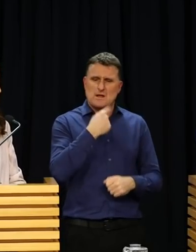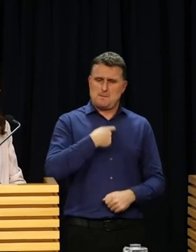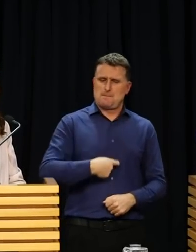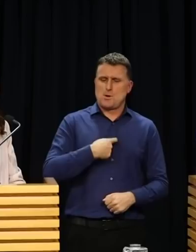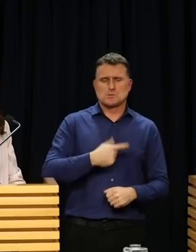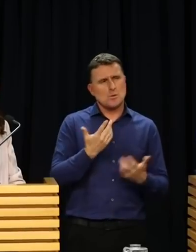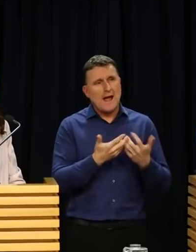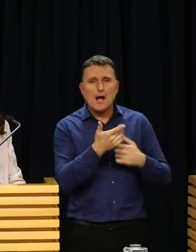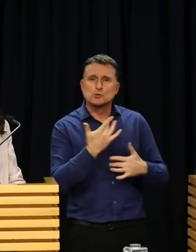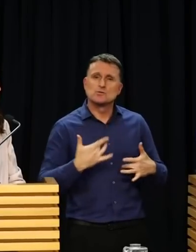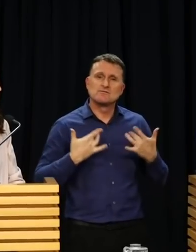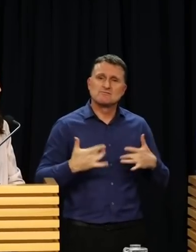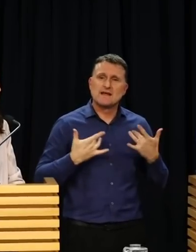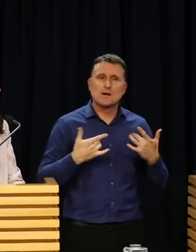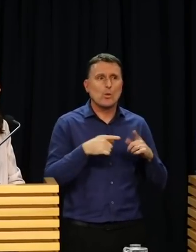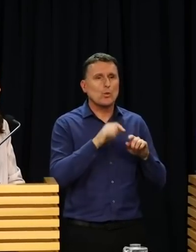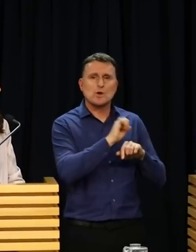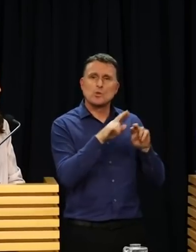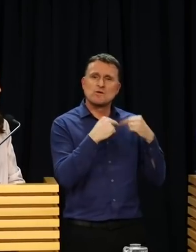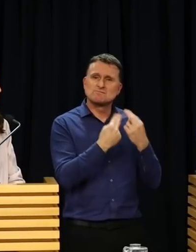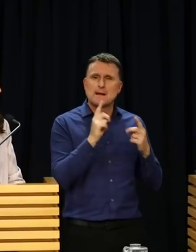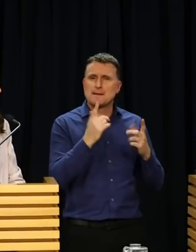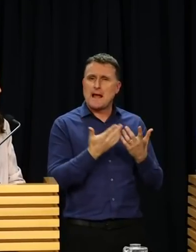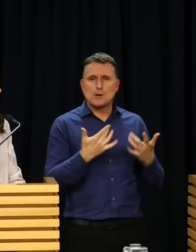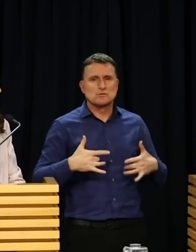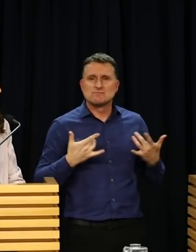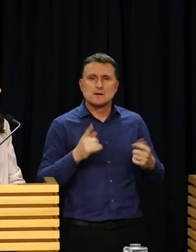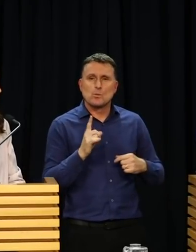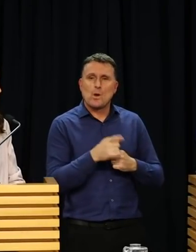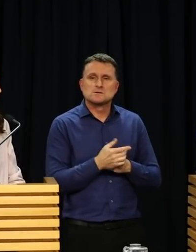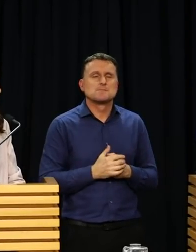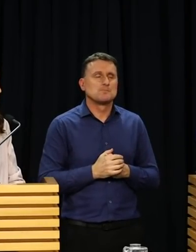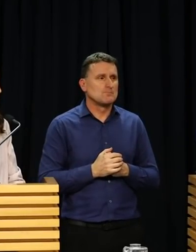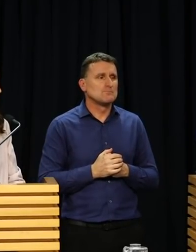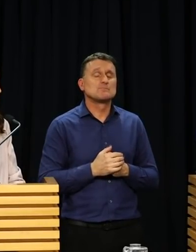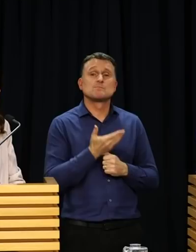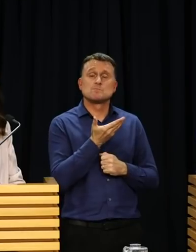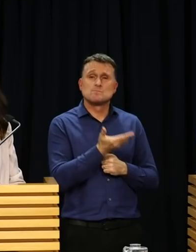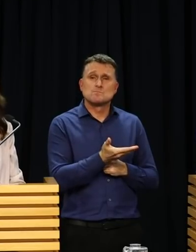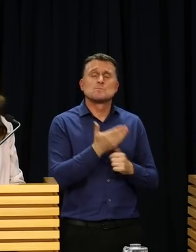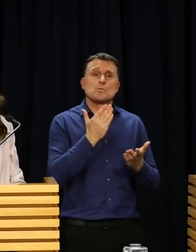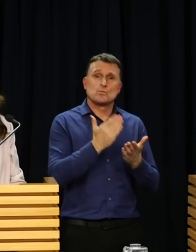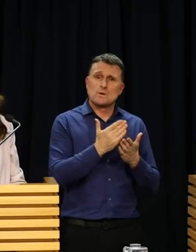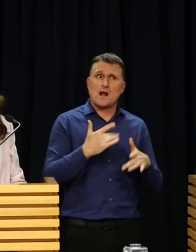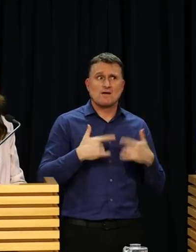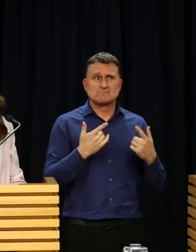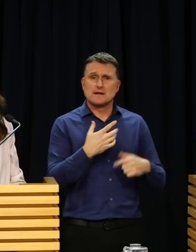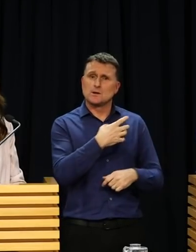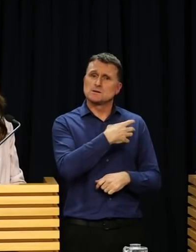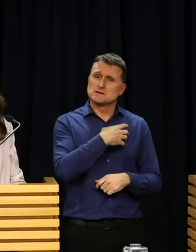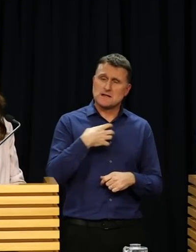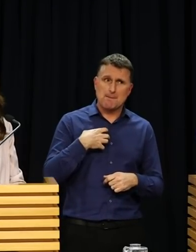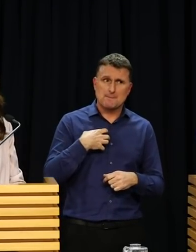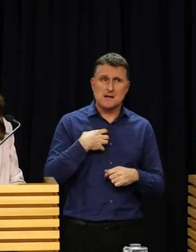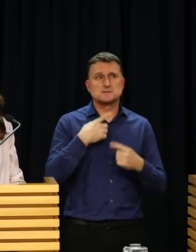you and perhaps wider family members? Oh, it's a huge deal for a government to acknowledge the mistakes